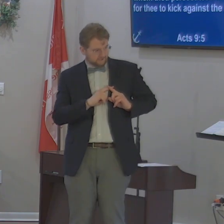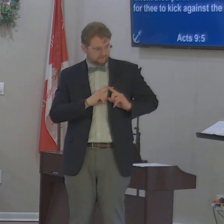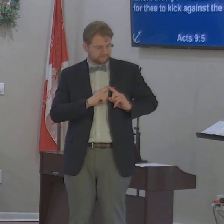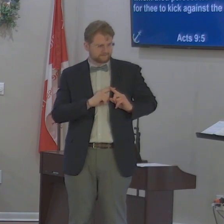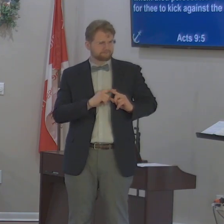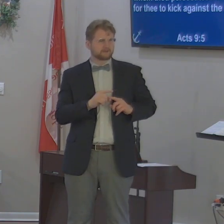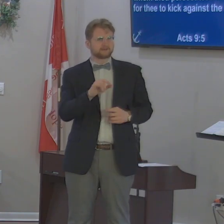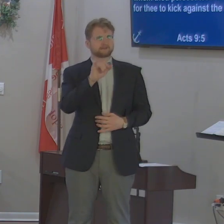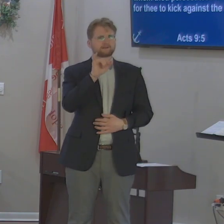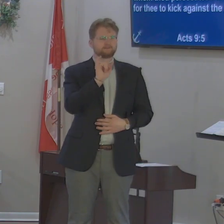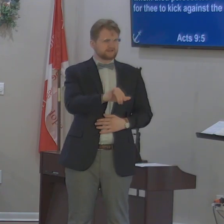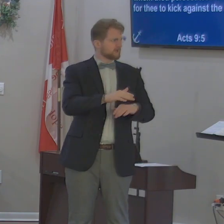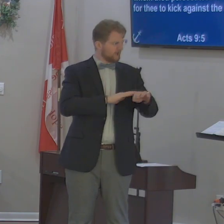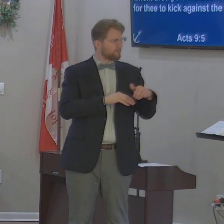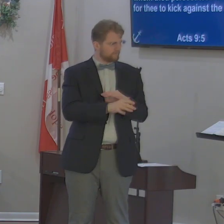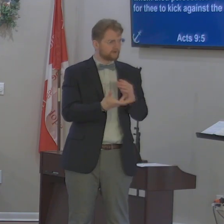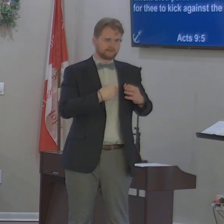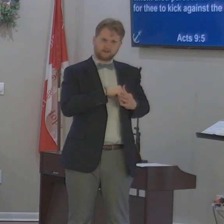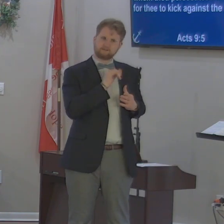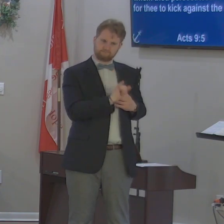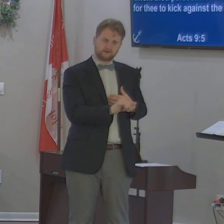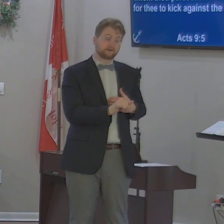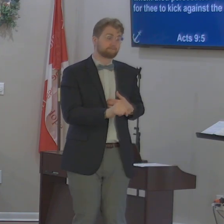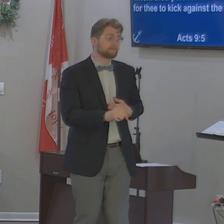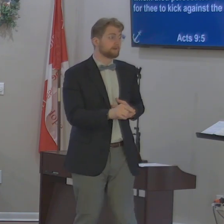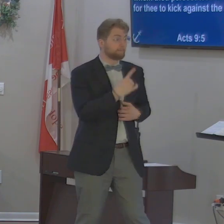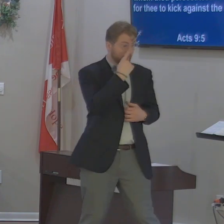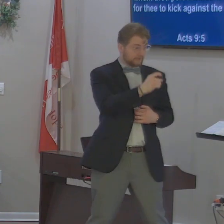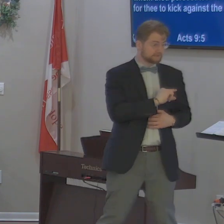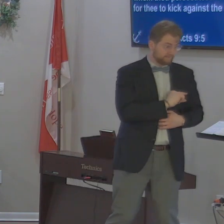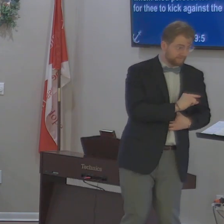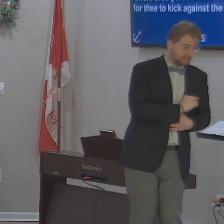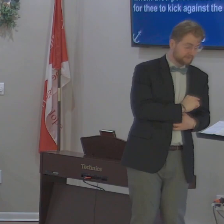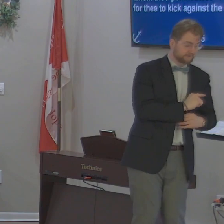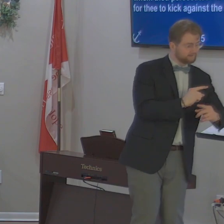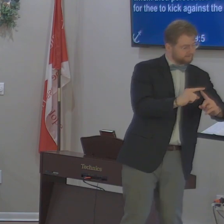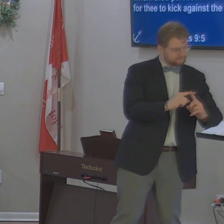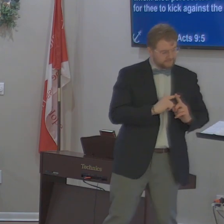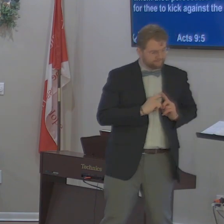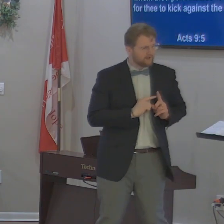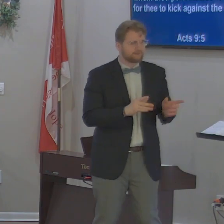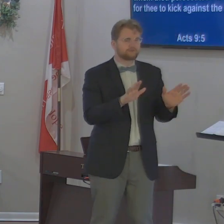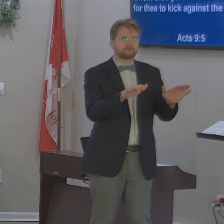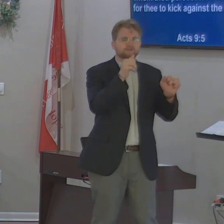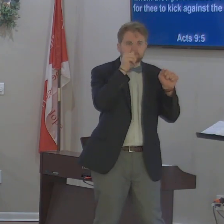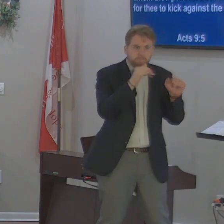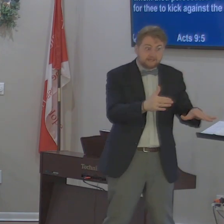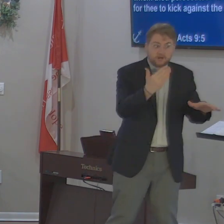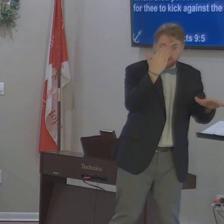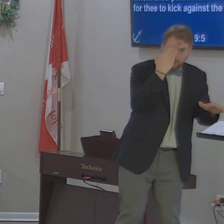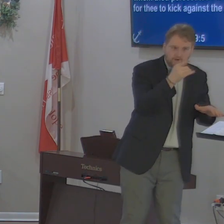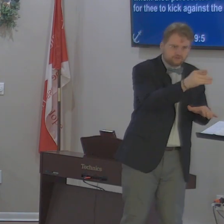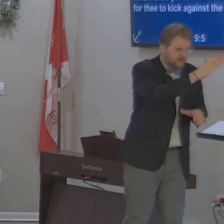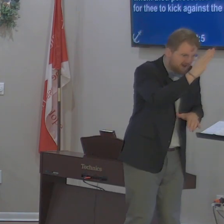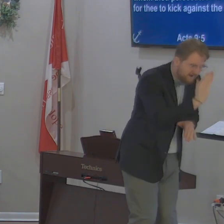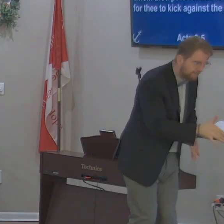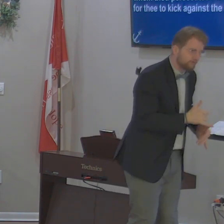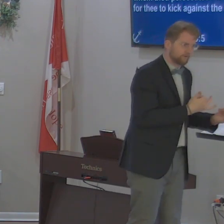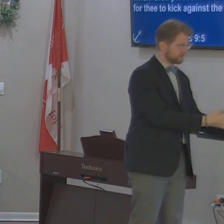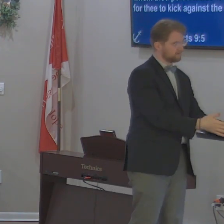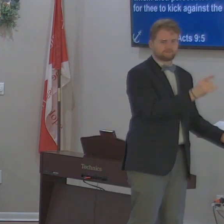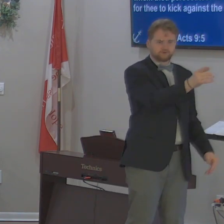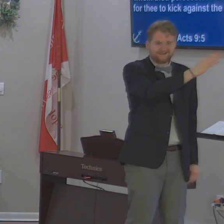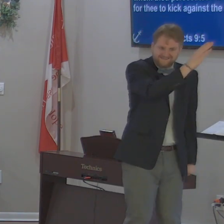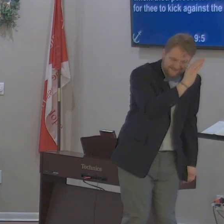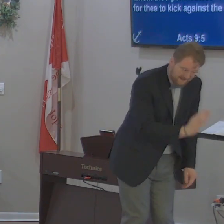conviction continues after you're born again. There's a blessing in knowing that you're never going to hell. There's a comfort there. There's a blessing in knowing